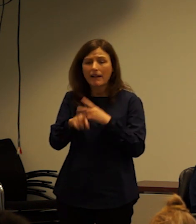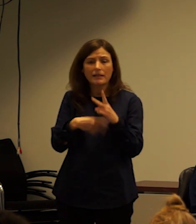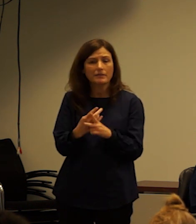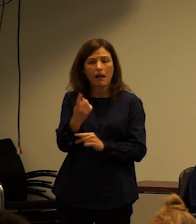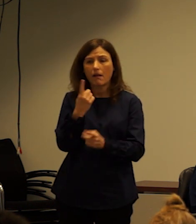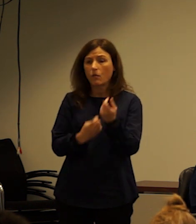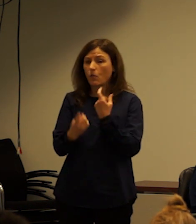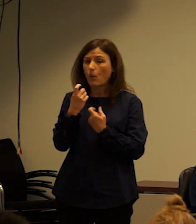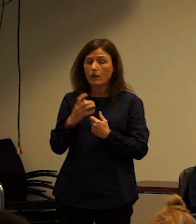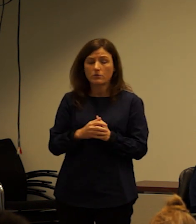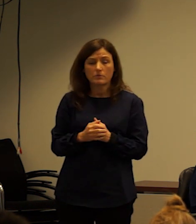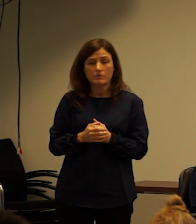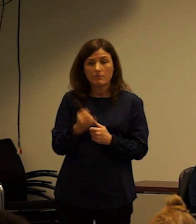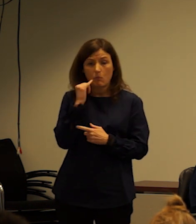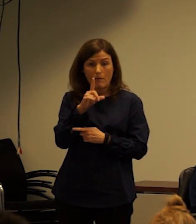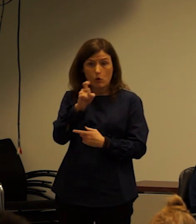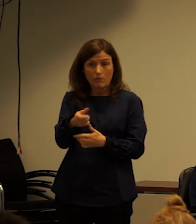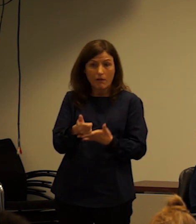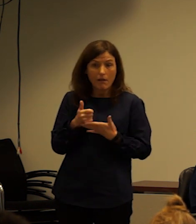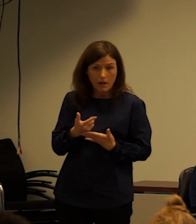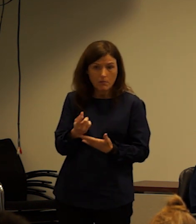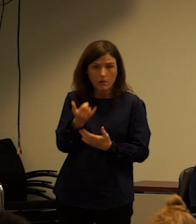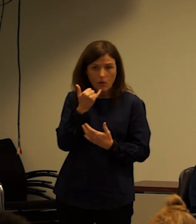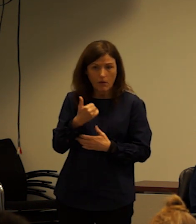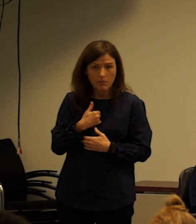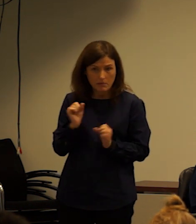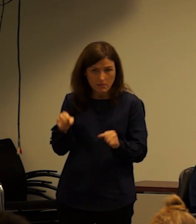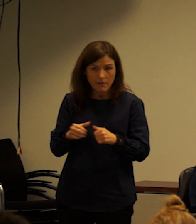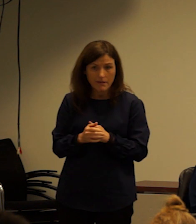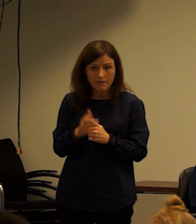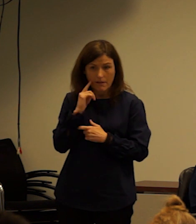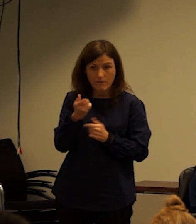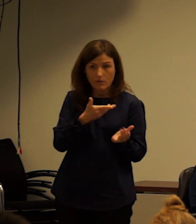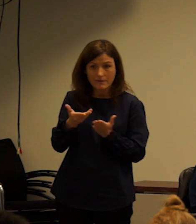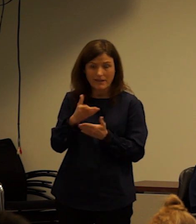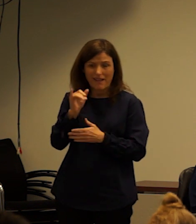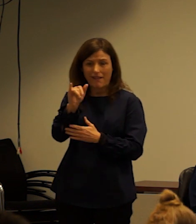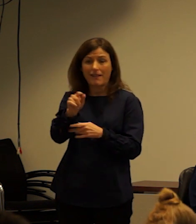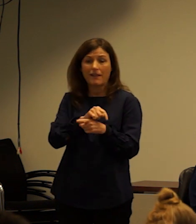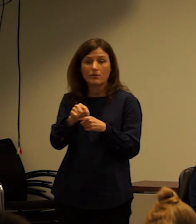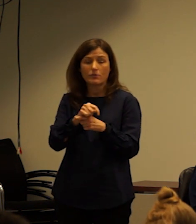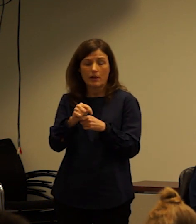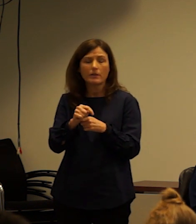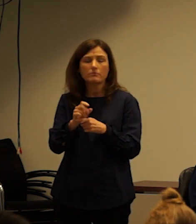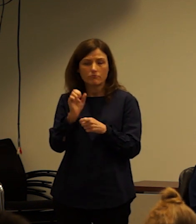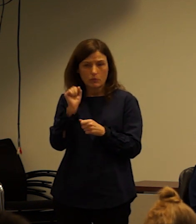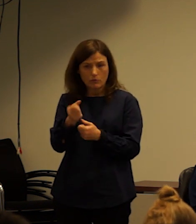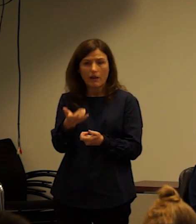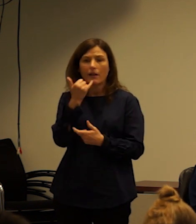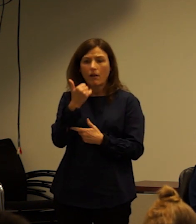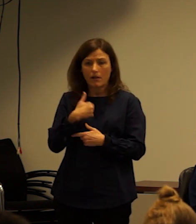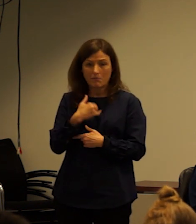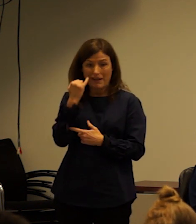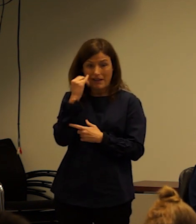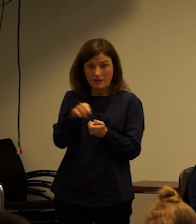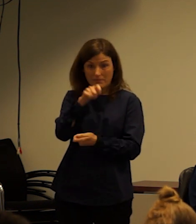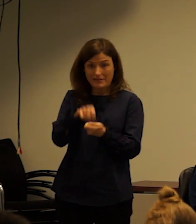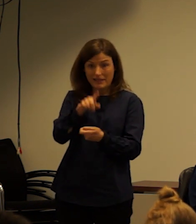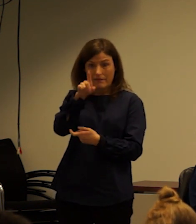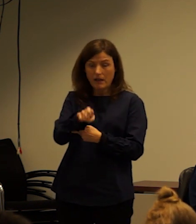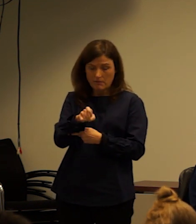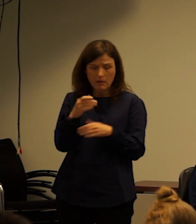question. You can call me if you need assistance to deliver the training. You can call me if you need something in